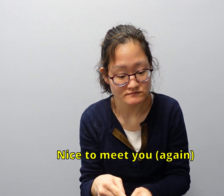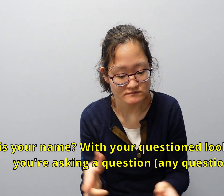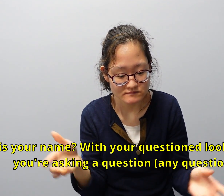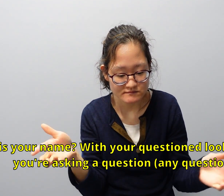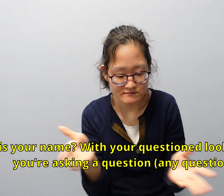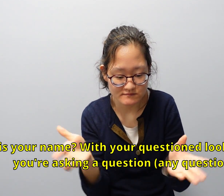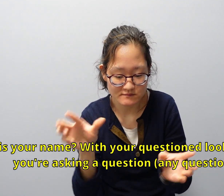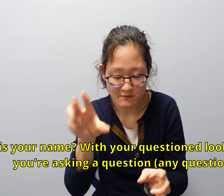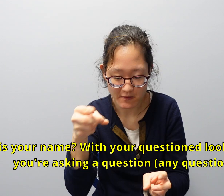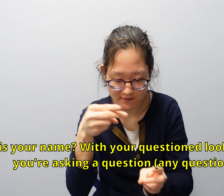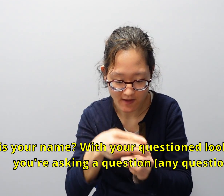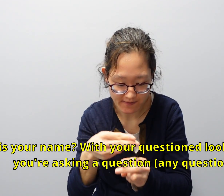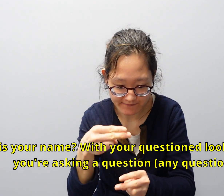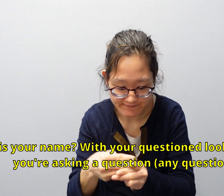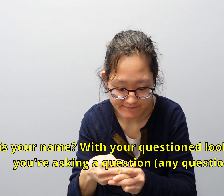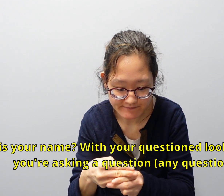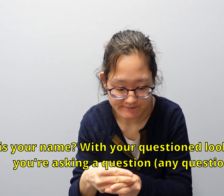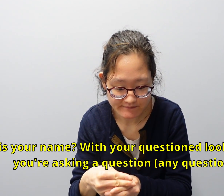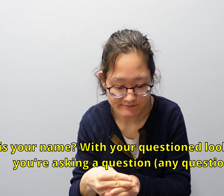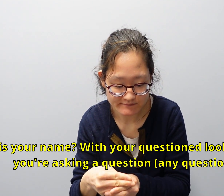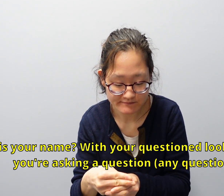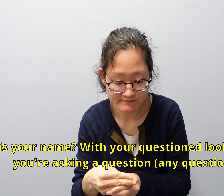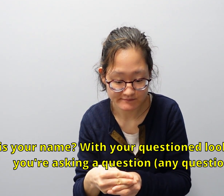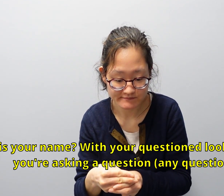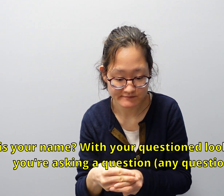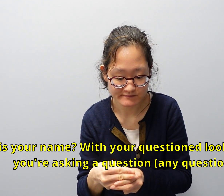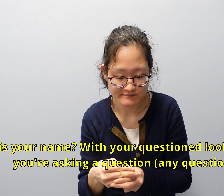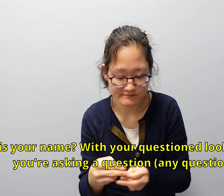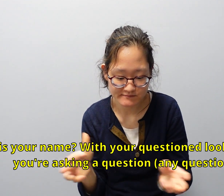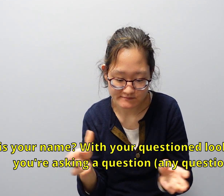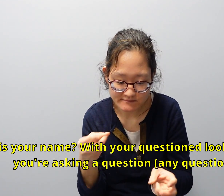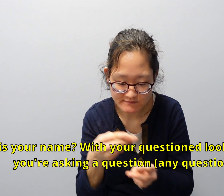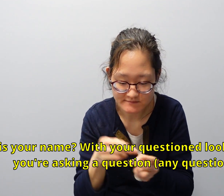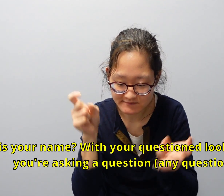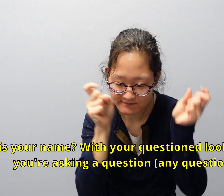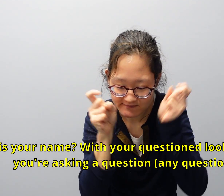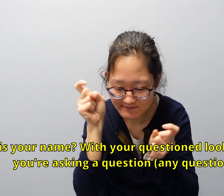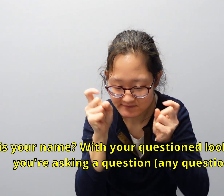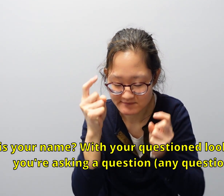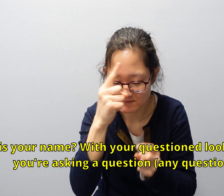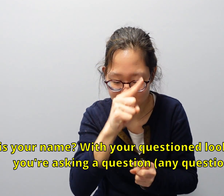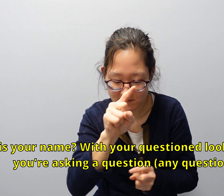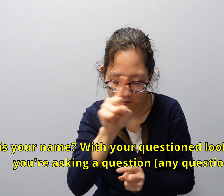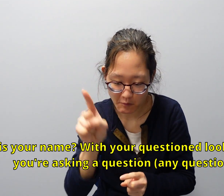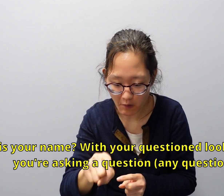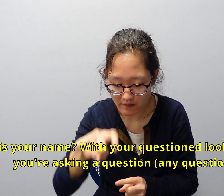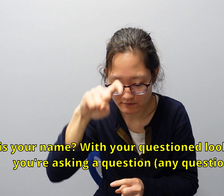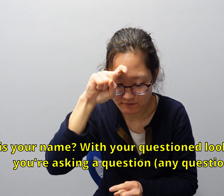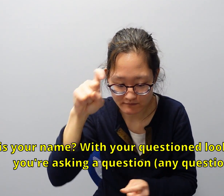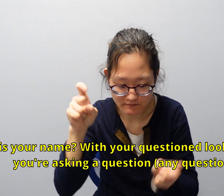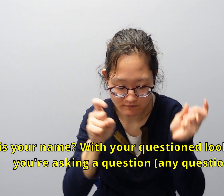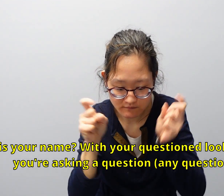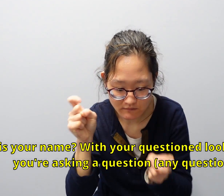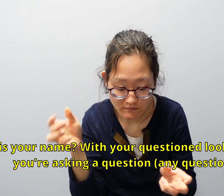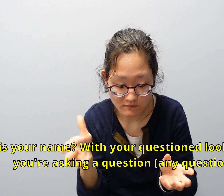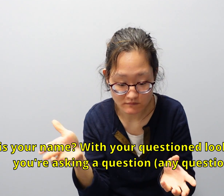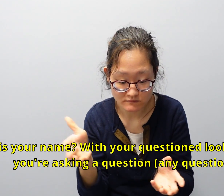What is your name? With your questioned look, it shows you're asking a question, any